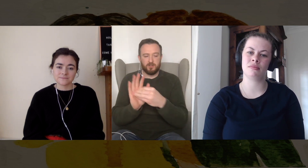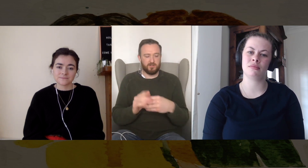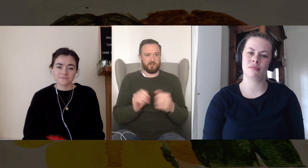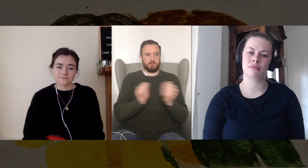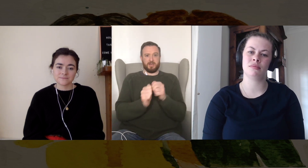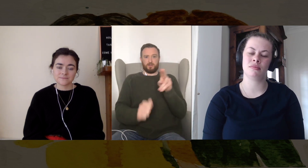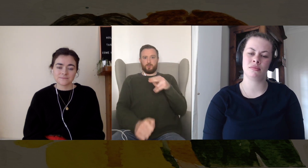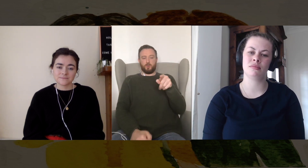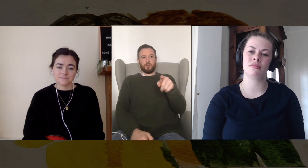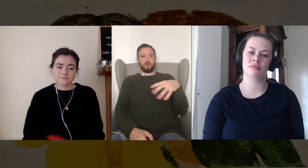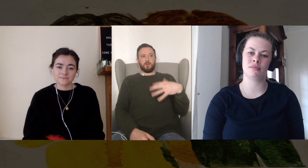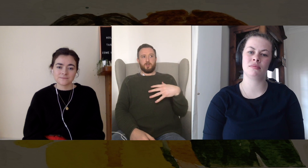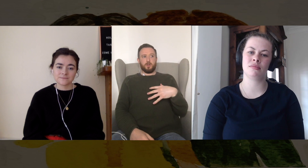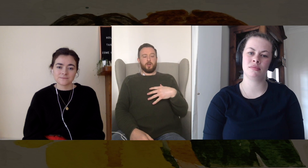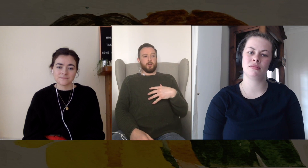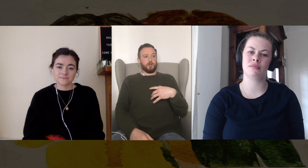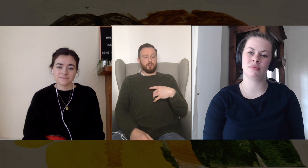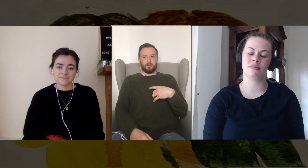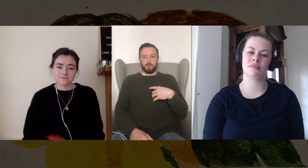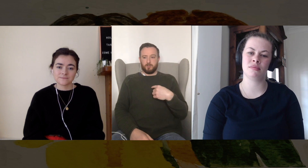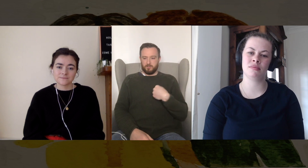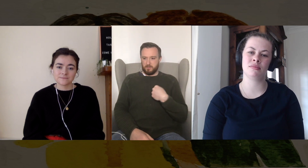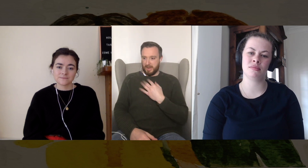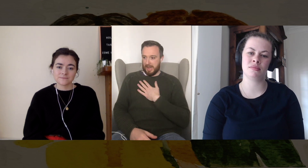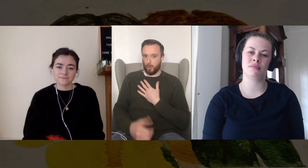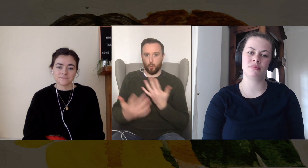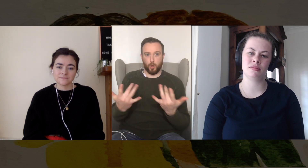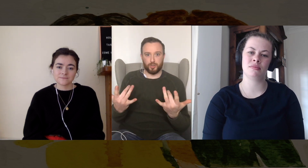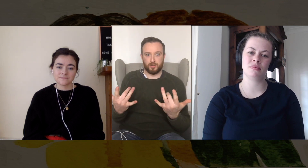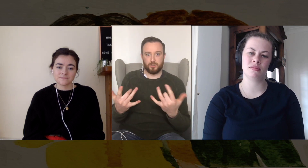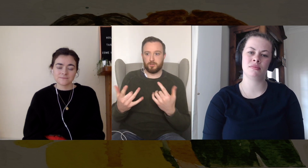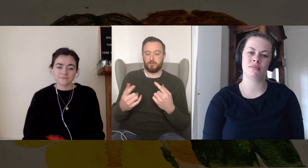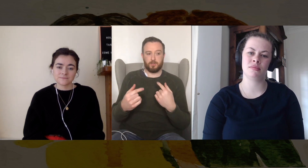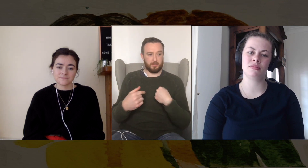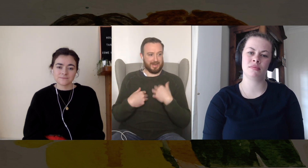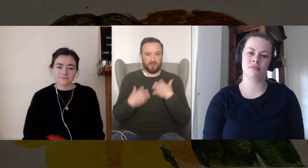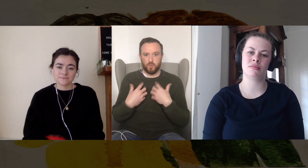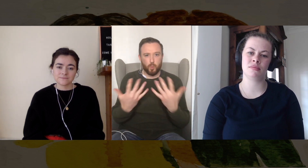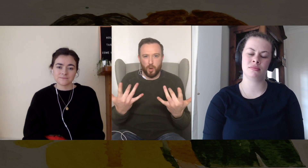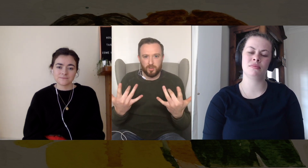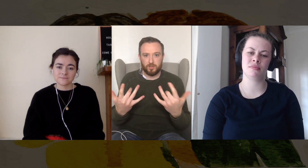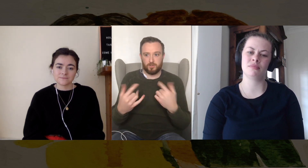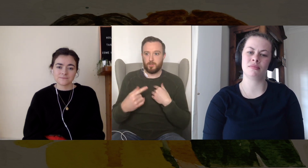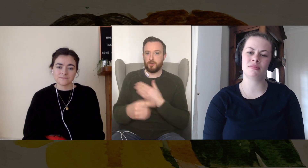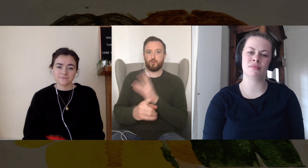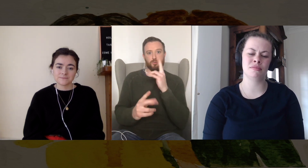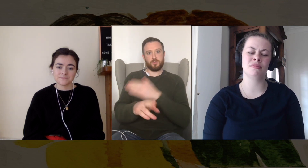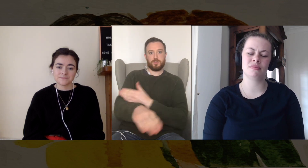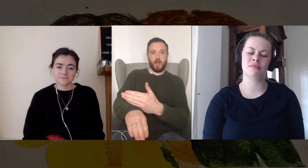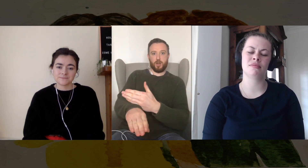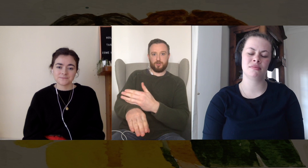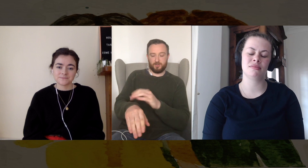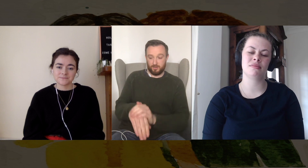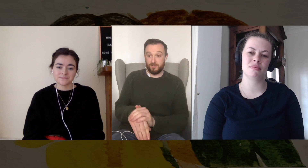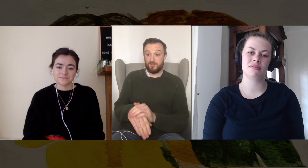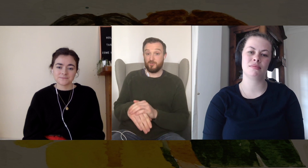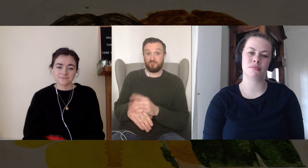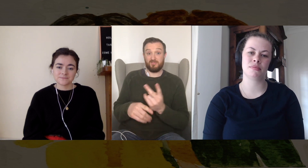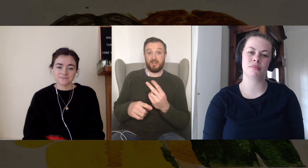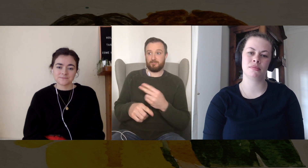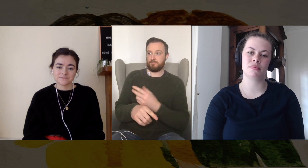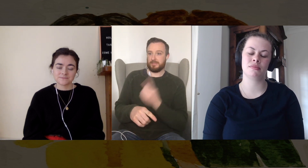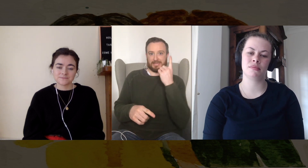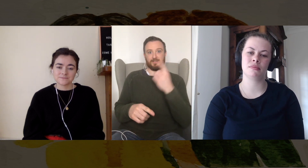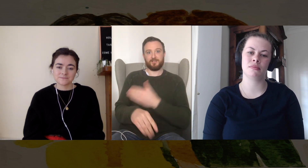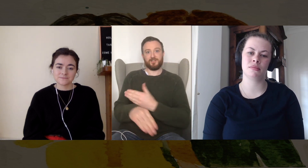throughout my teens, into my 20s, just copied everyone else. And then when I met Nolene, I had this kind of driving force inside me that will go do the shit you